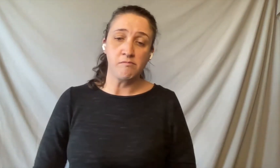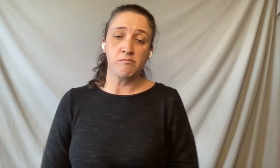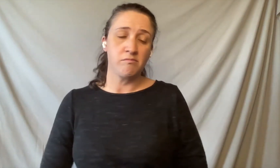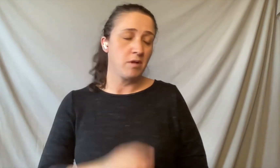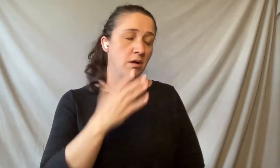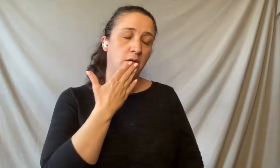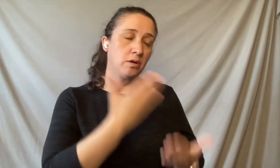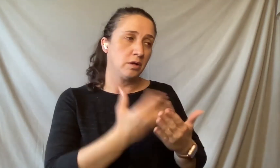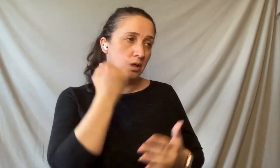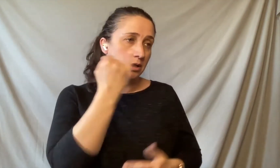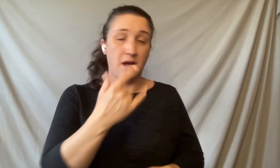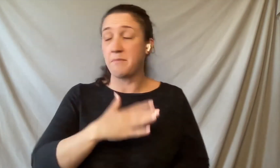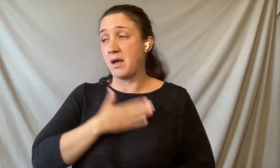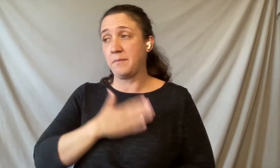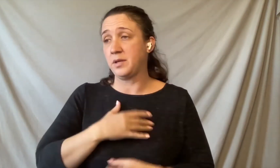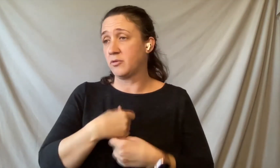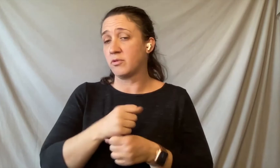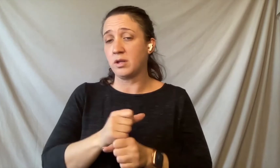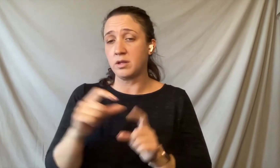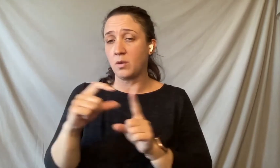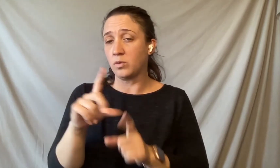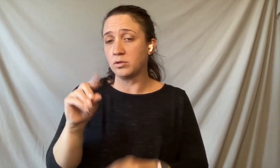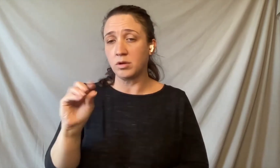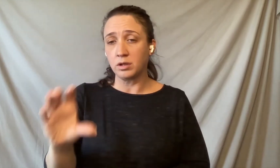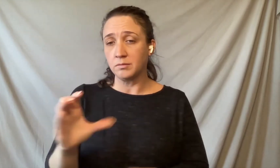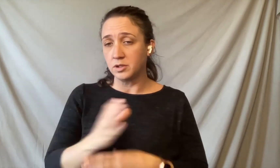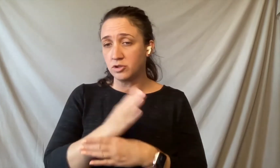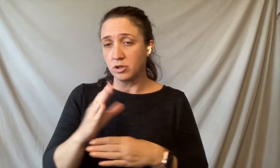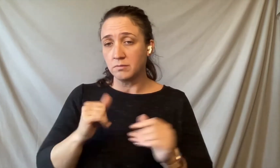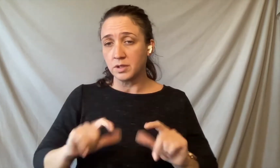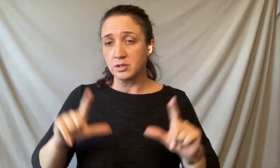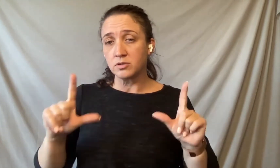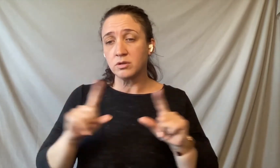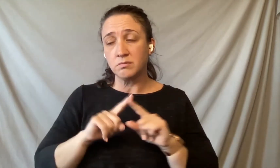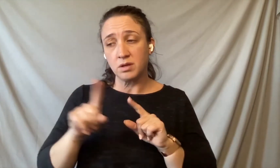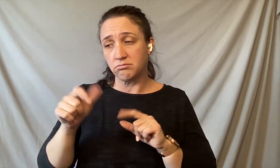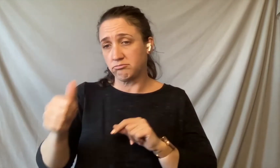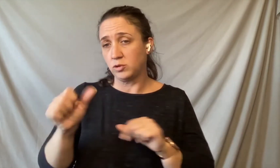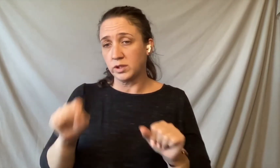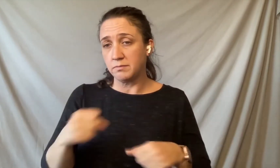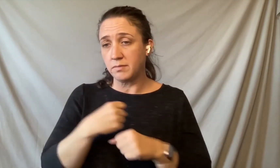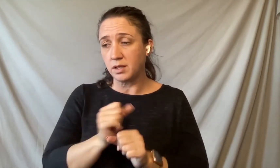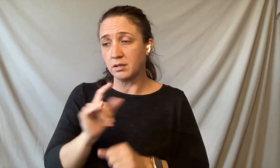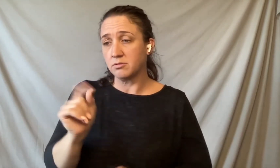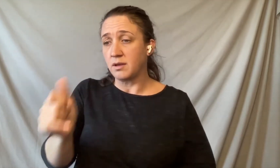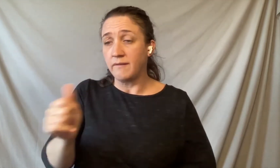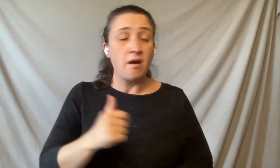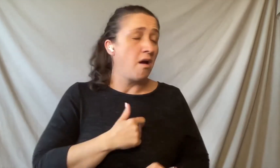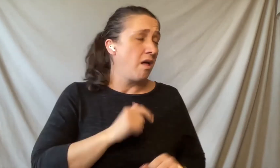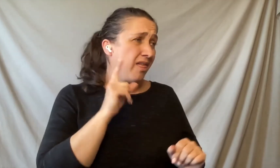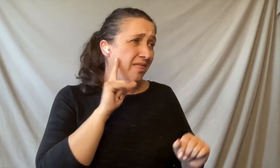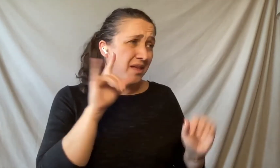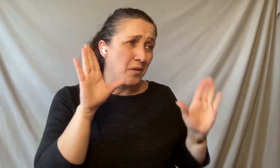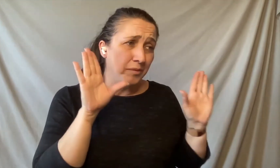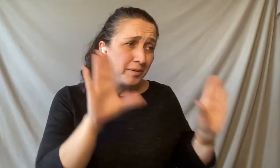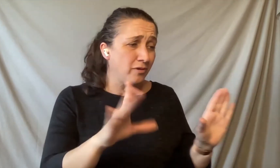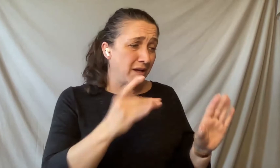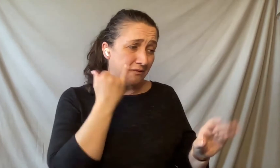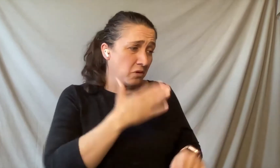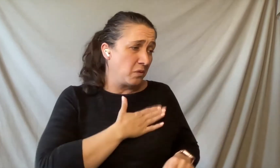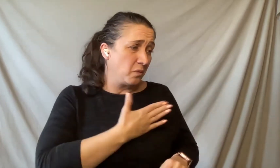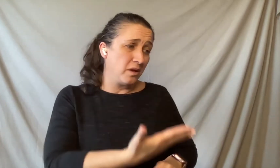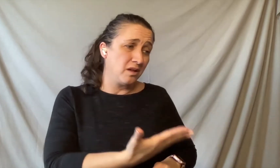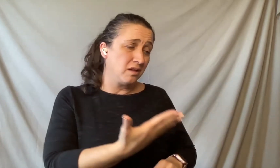I'm happy to create one and share my screen, but you can also do it. That would be great. And if you're willing to do